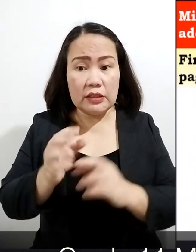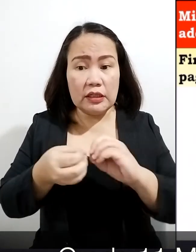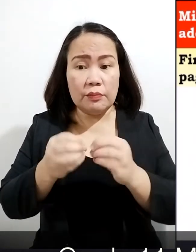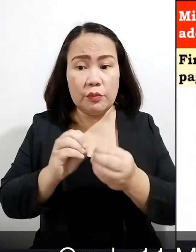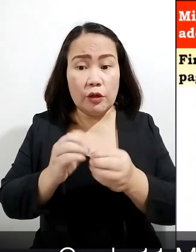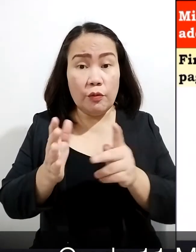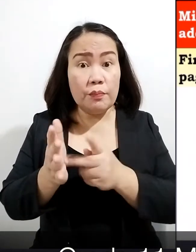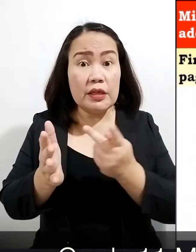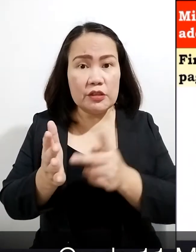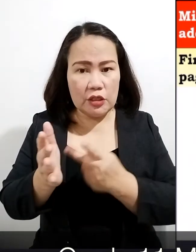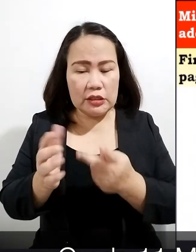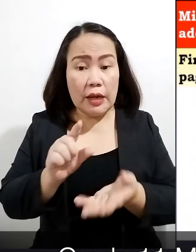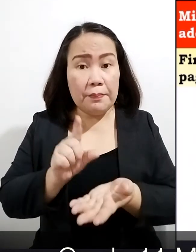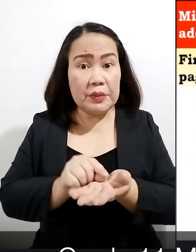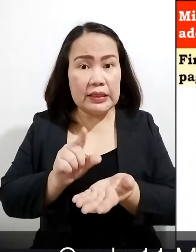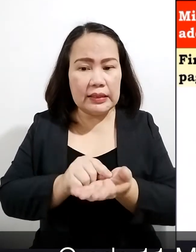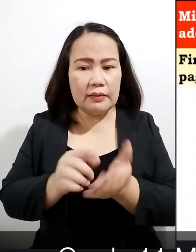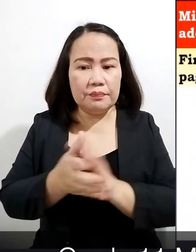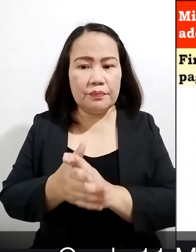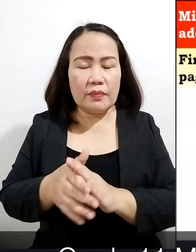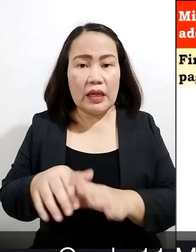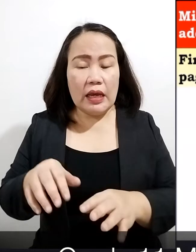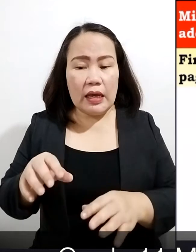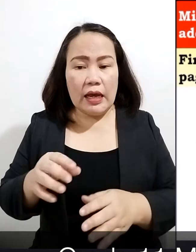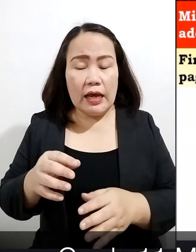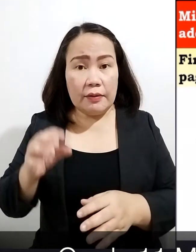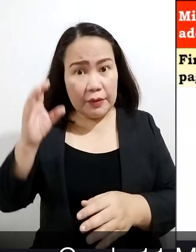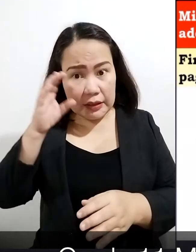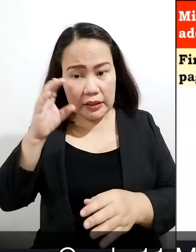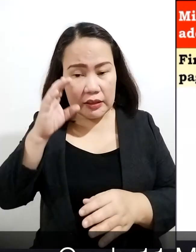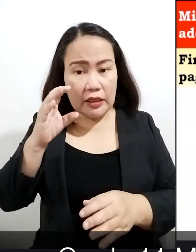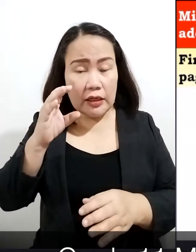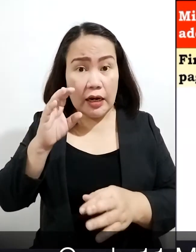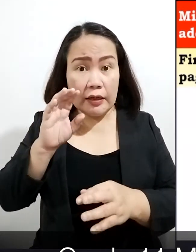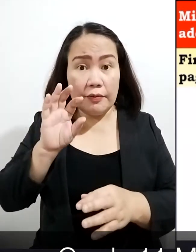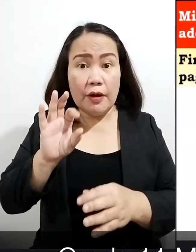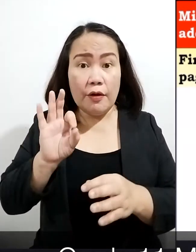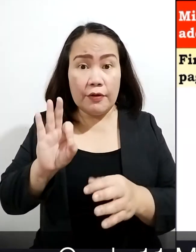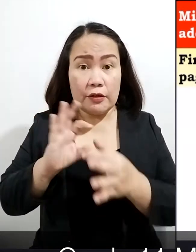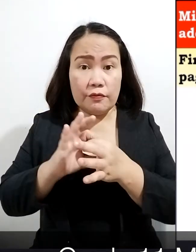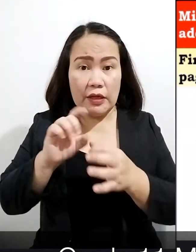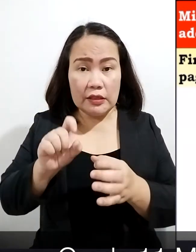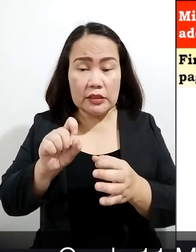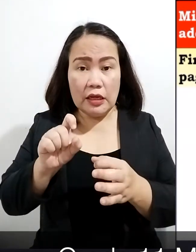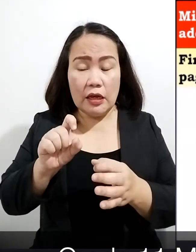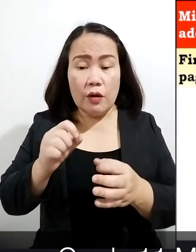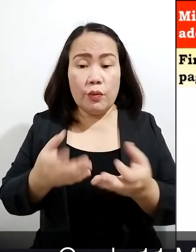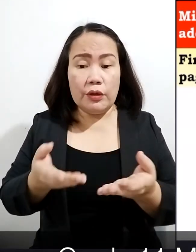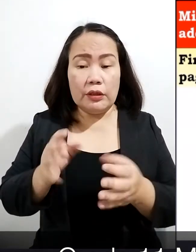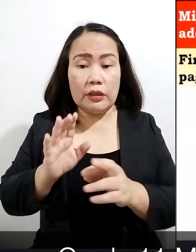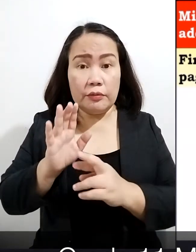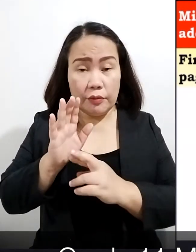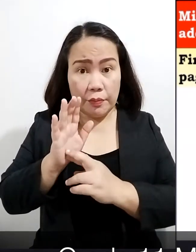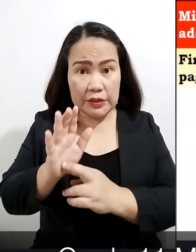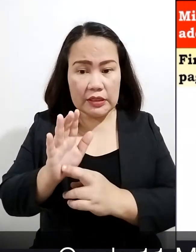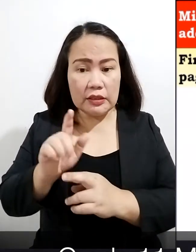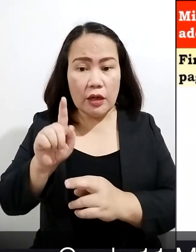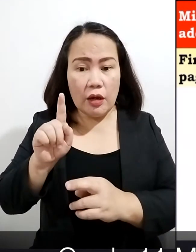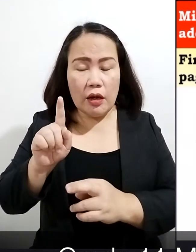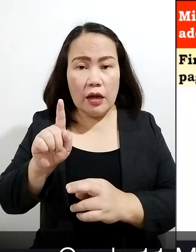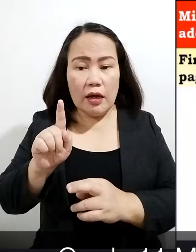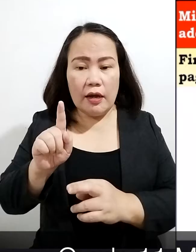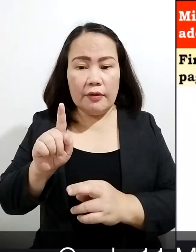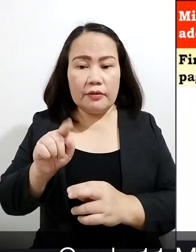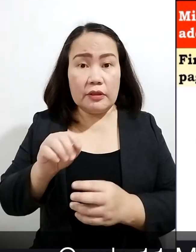kailangan natin ay function f of x na magre-represent sa total na amount na kikitain ni Mike kung siya ay mayroong fixed na sinisingil